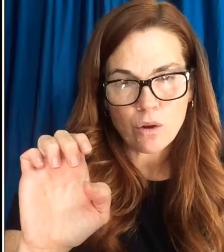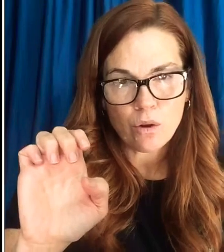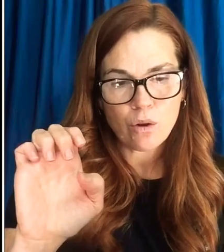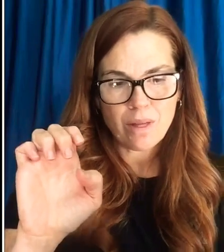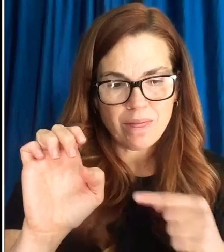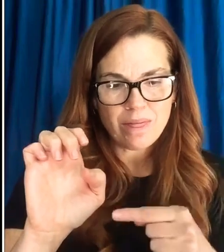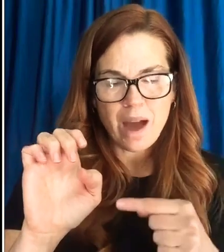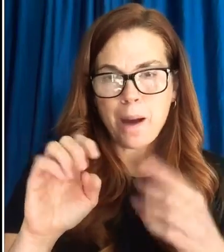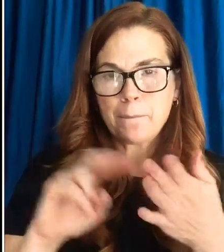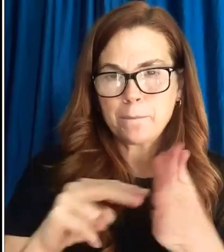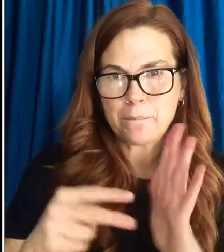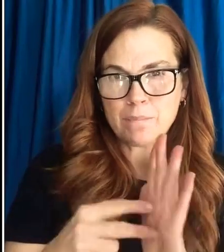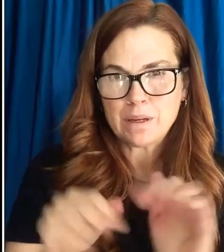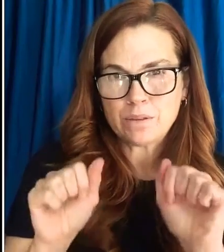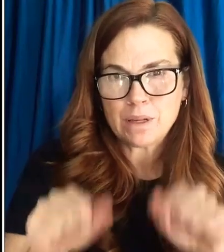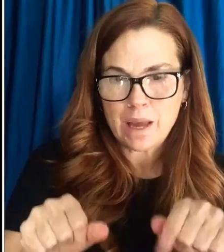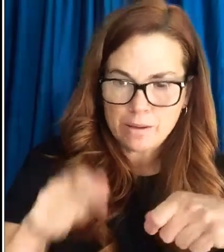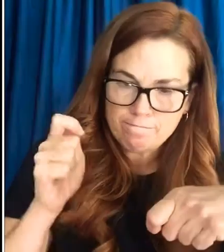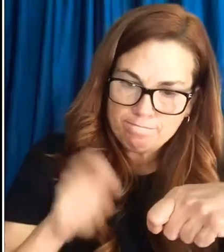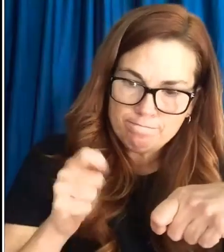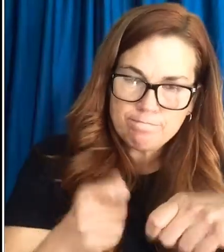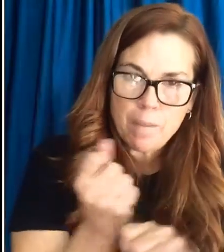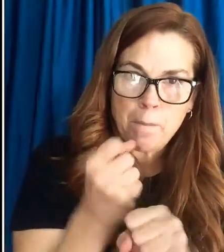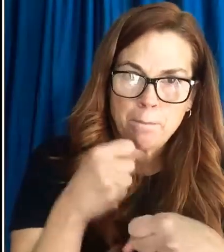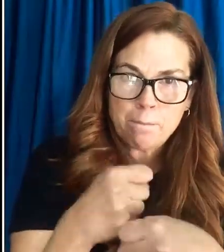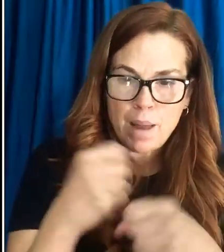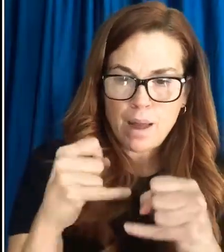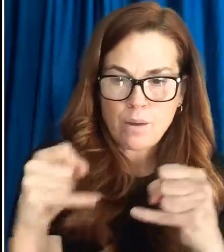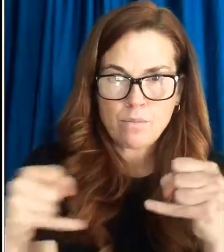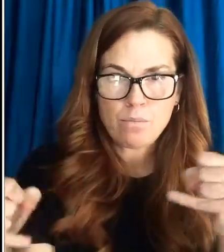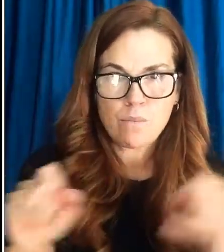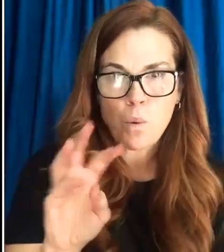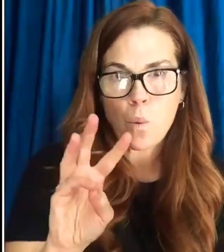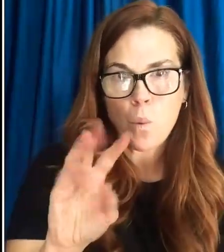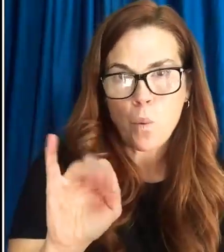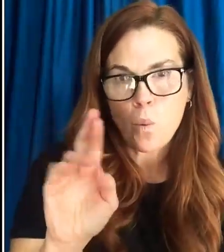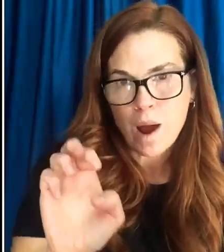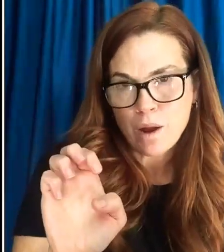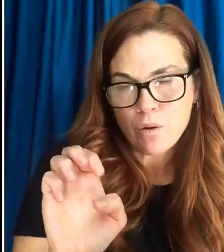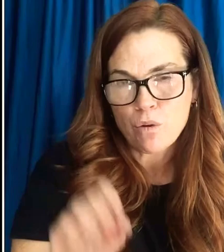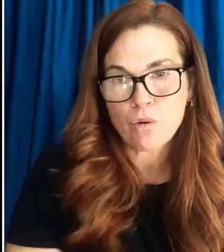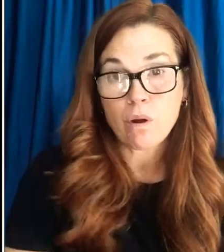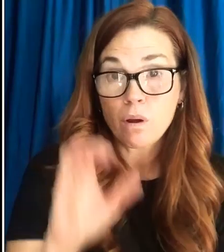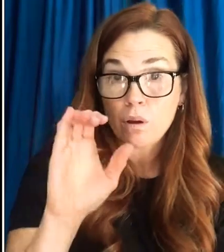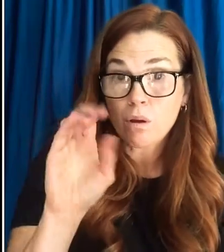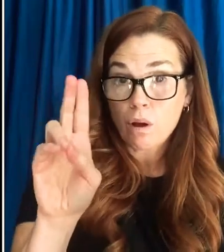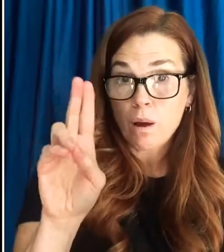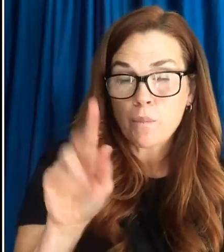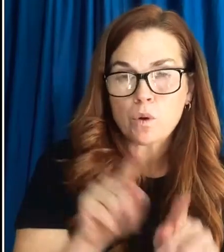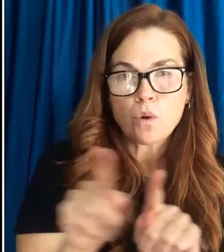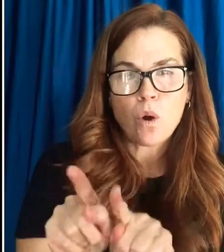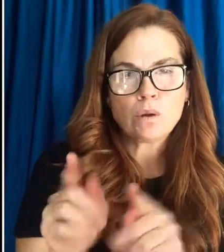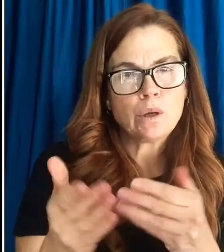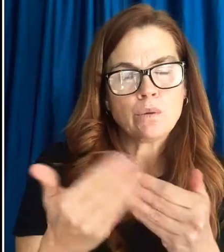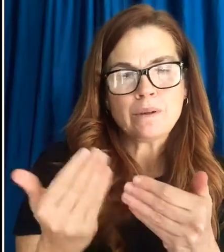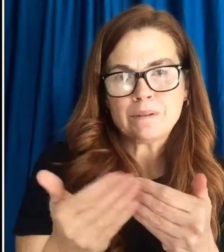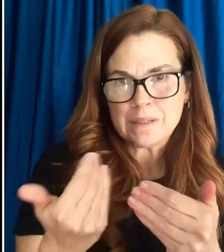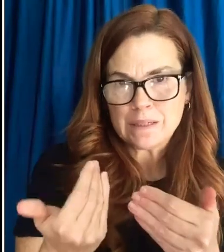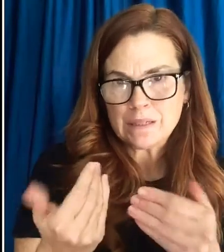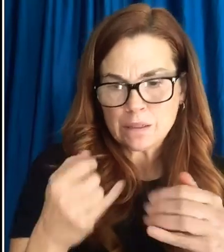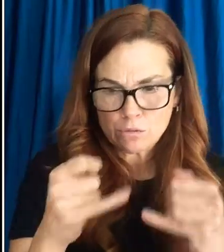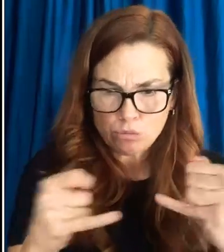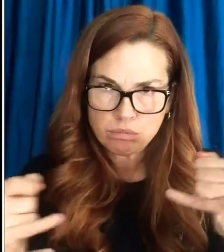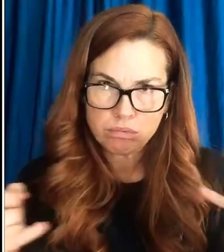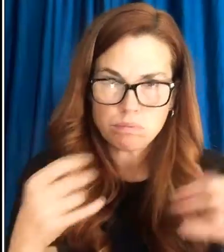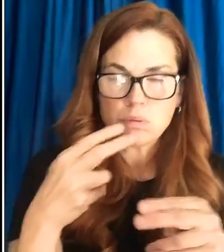When a material is ductile, it can be made into wire easily. Metals are ductile. Copper is a metal that is also